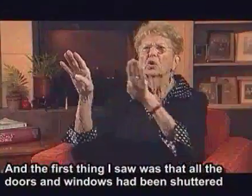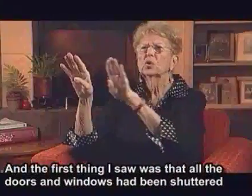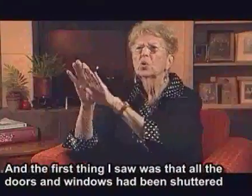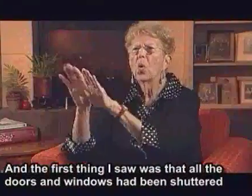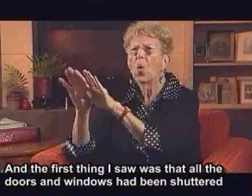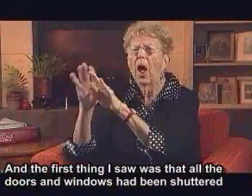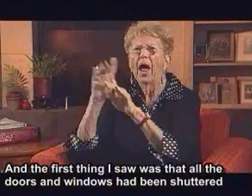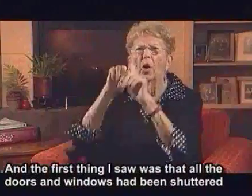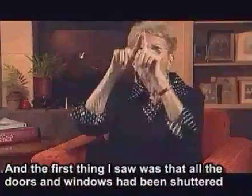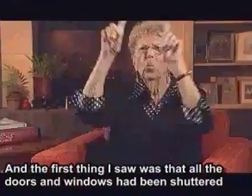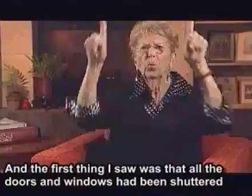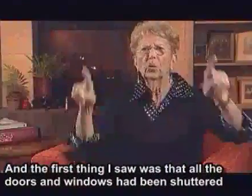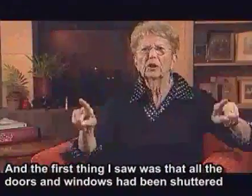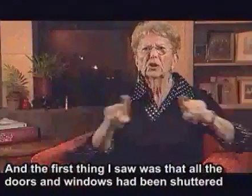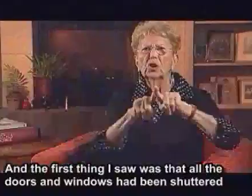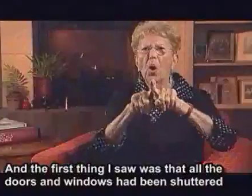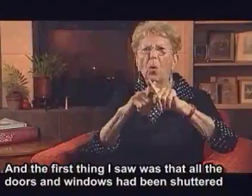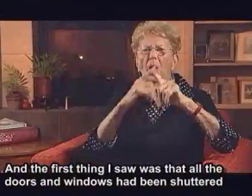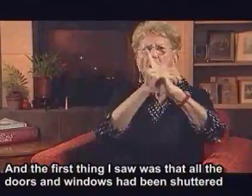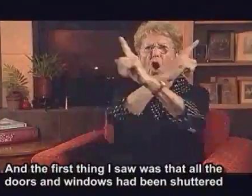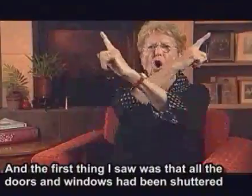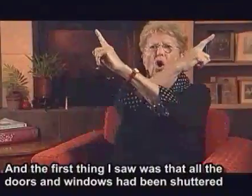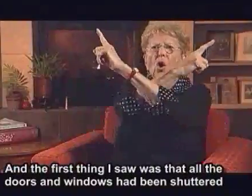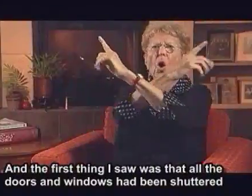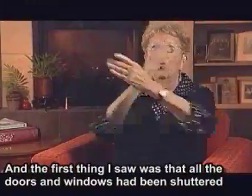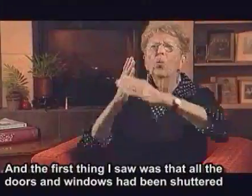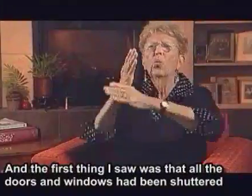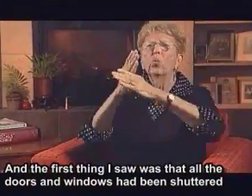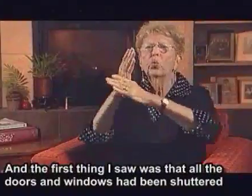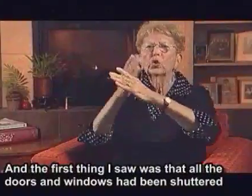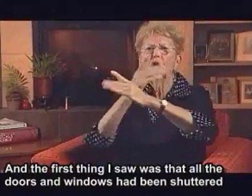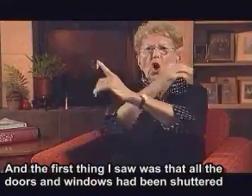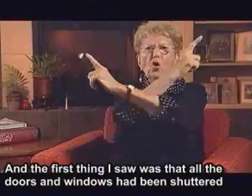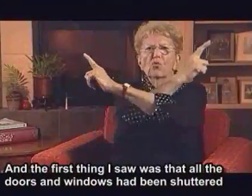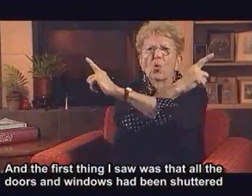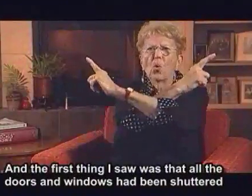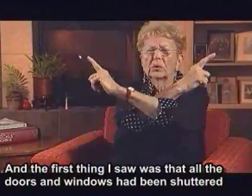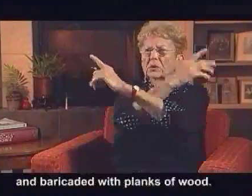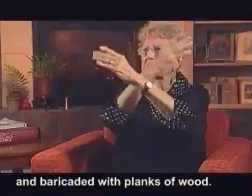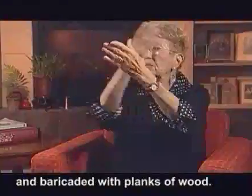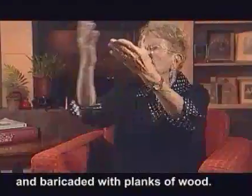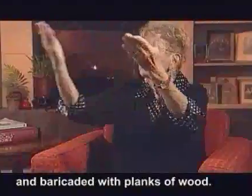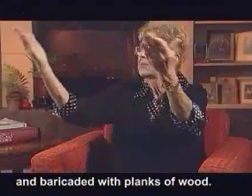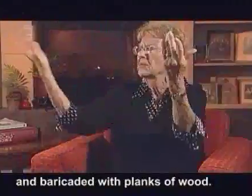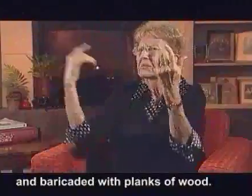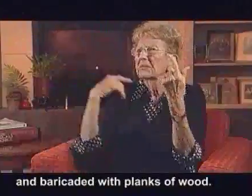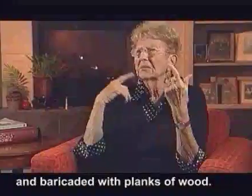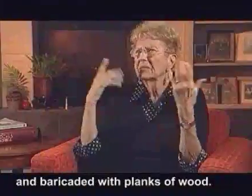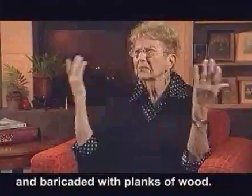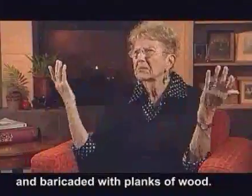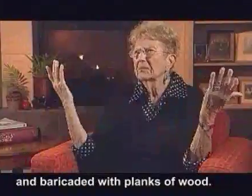And the first thing I saw was that all the doors and windows had been shuttered and barricaded with planks of